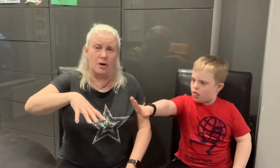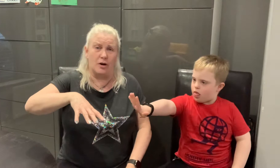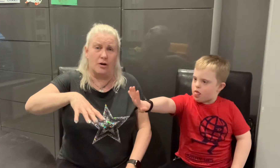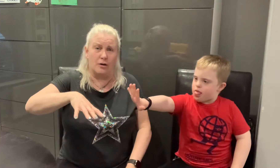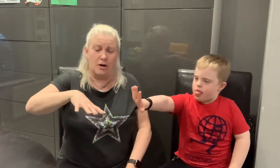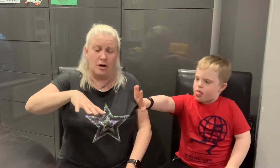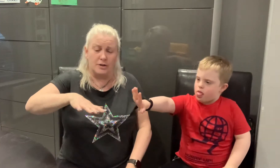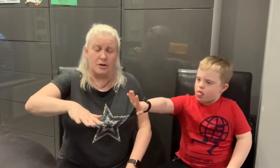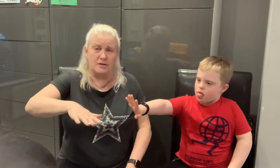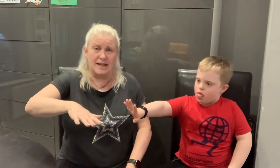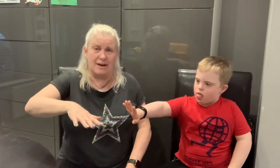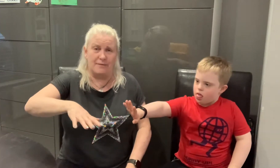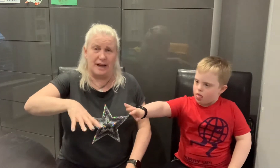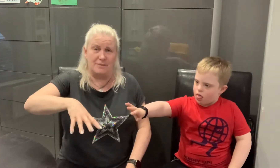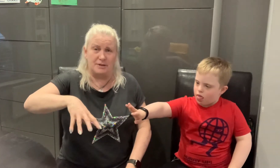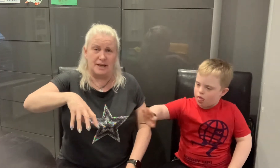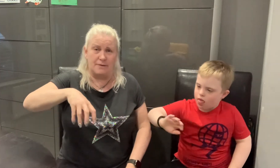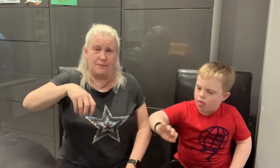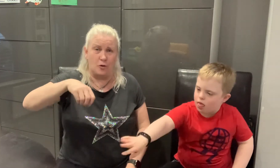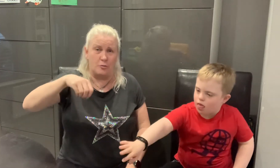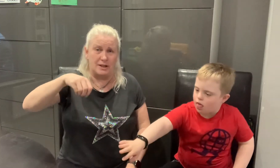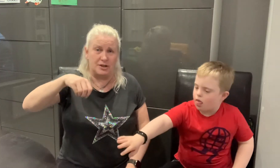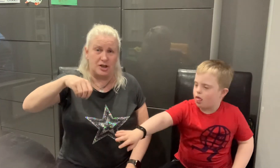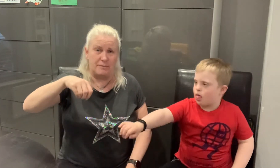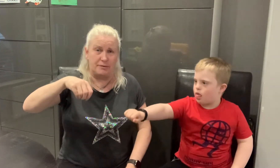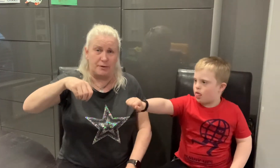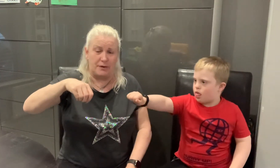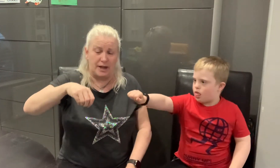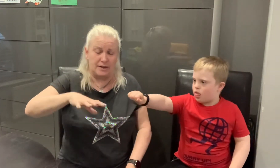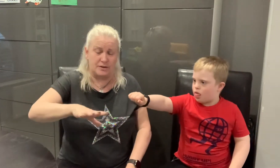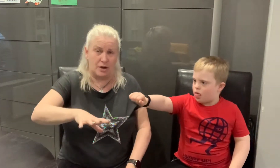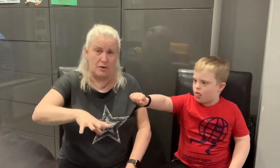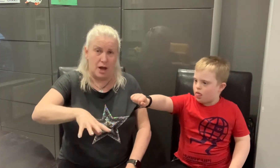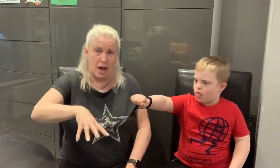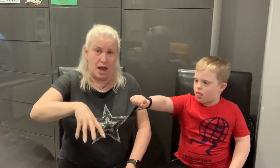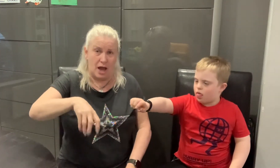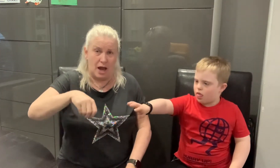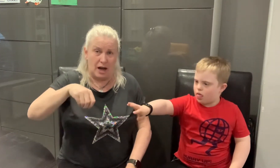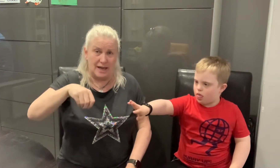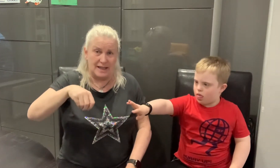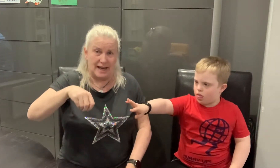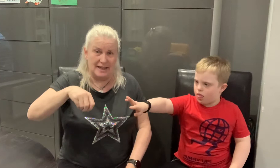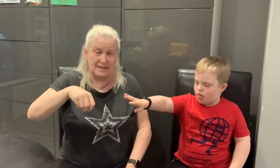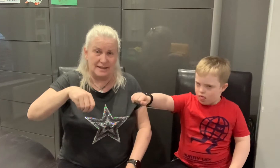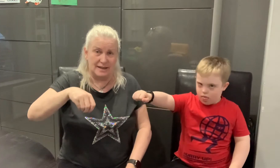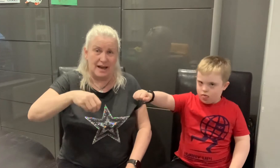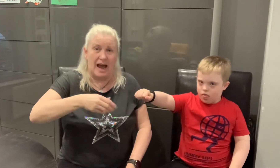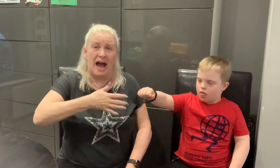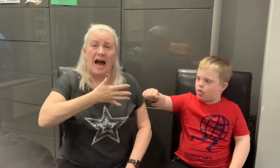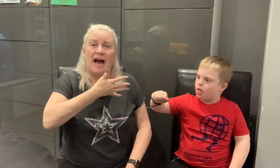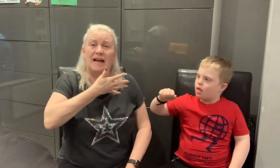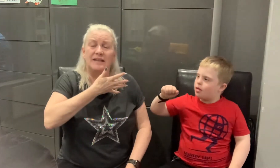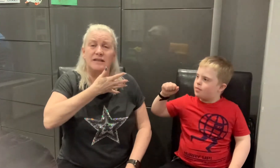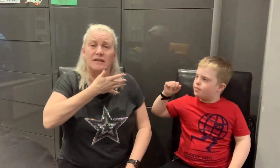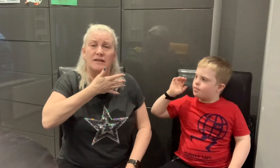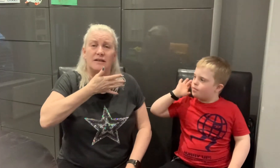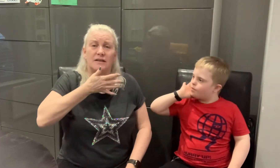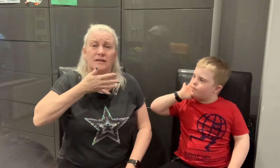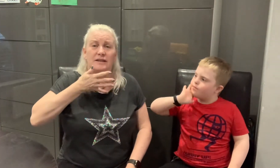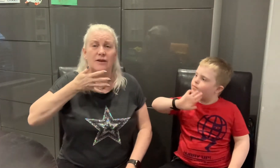are starting out flat, but then forming the shape of the fig. So like that, and then